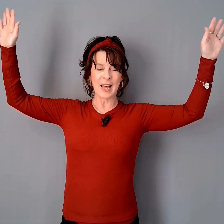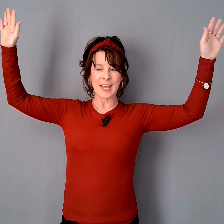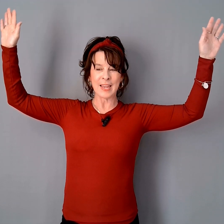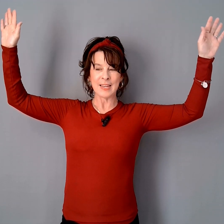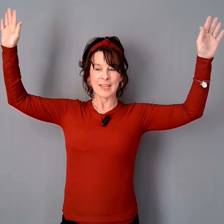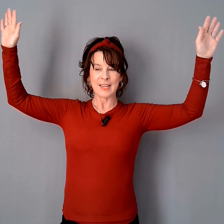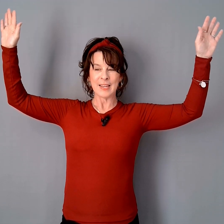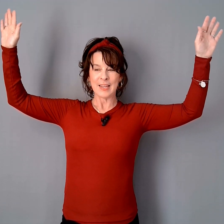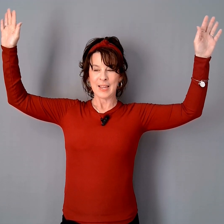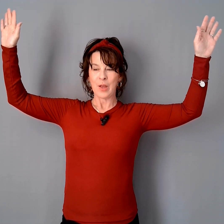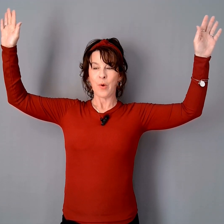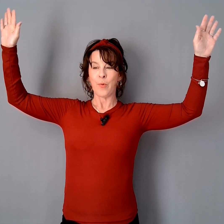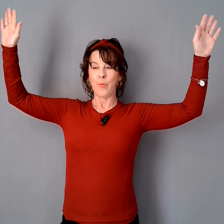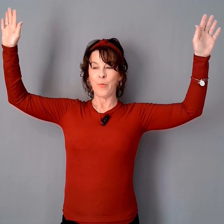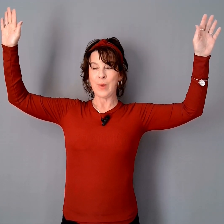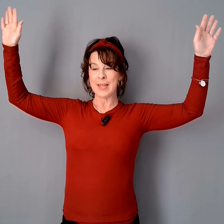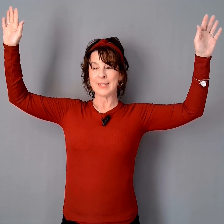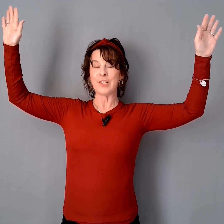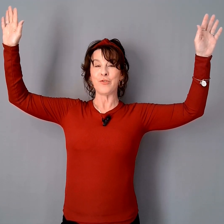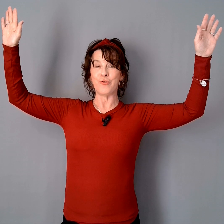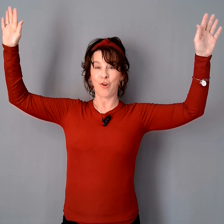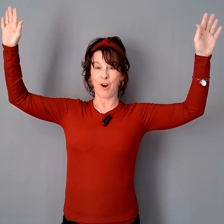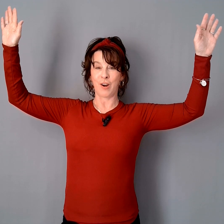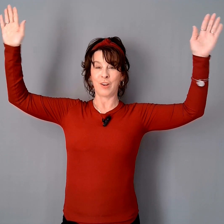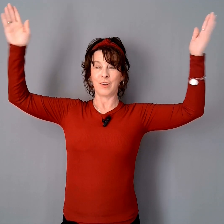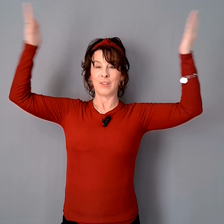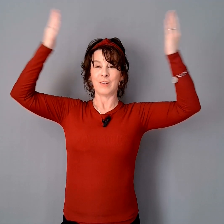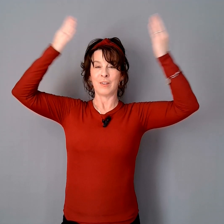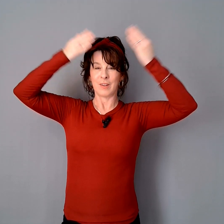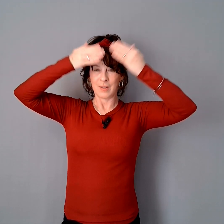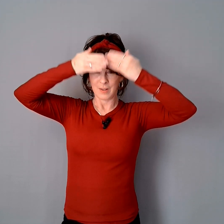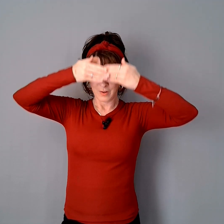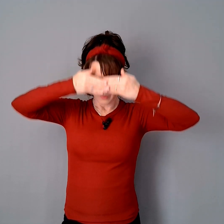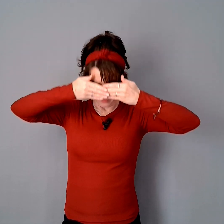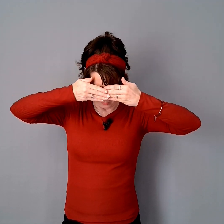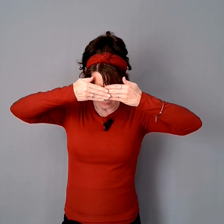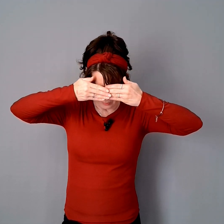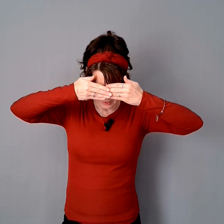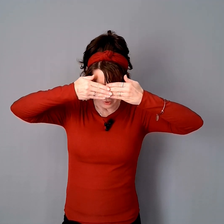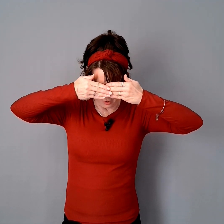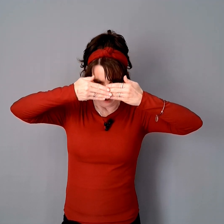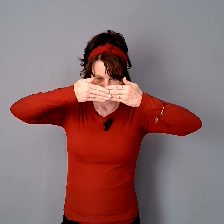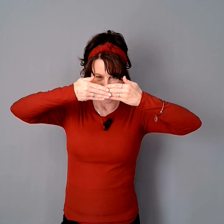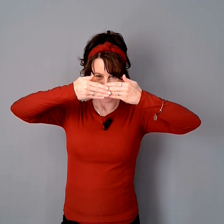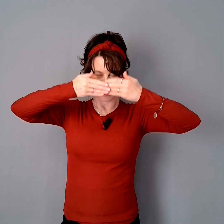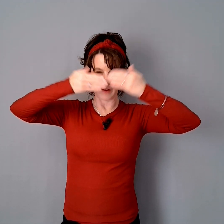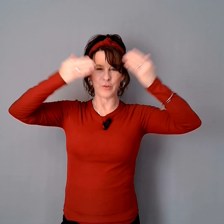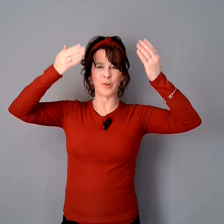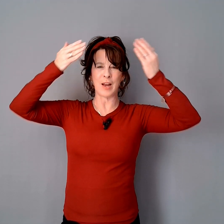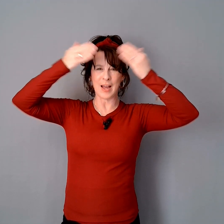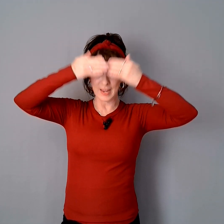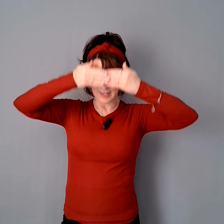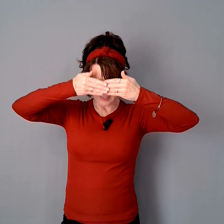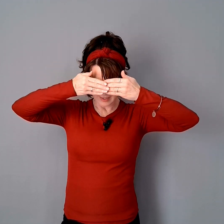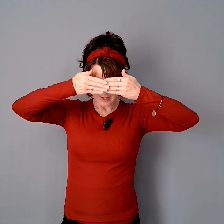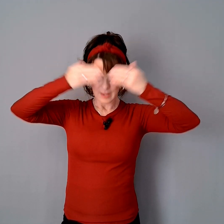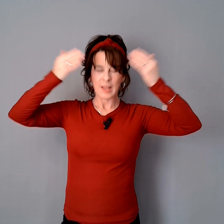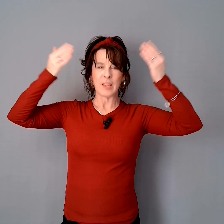sky went dark. Went dark. Cover your eyes. You